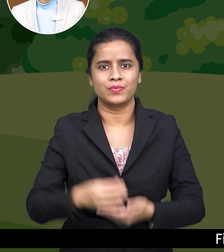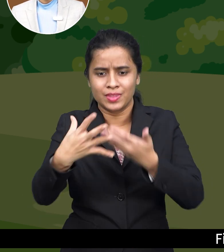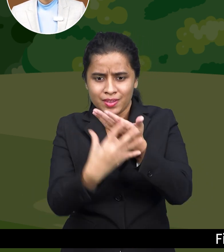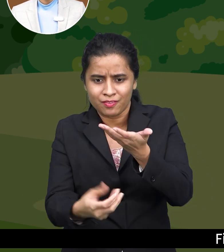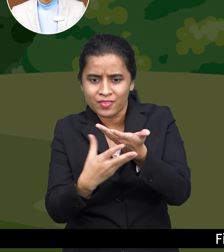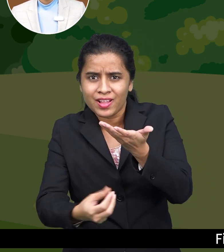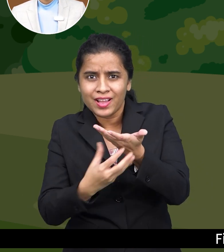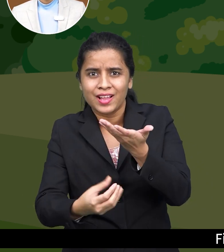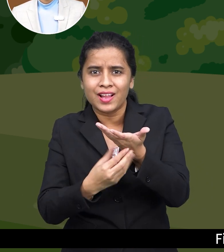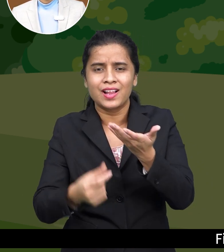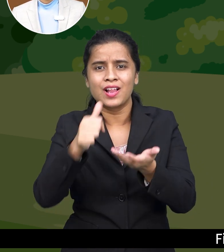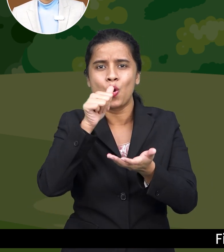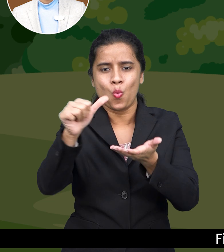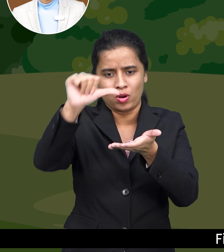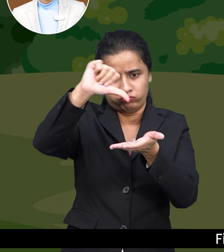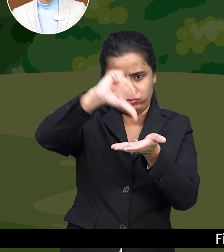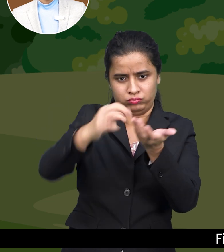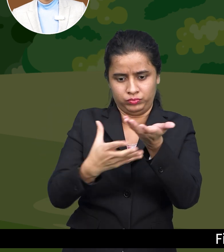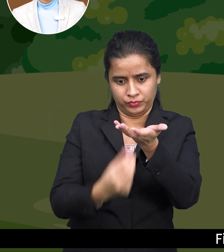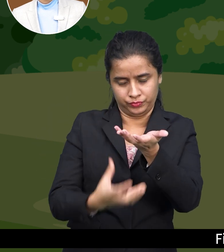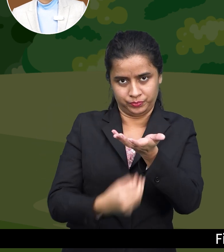Filter the solution.